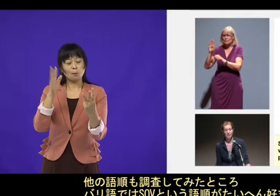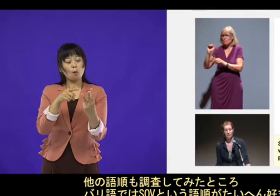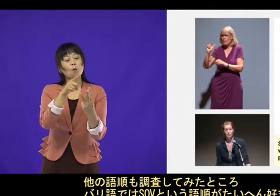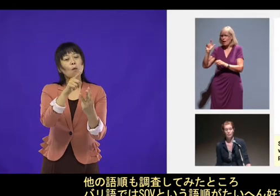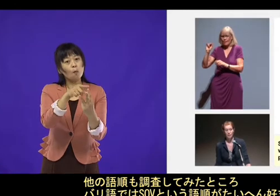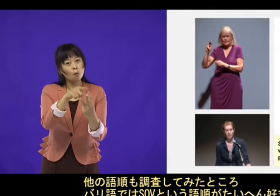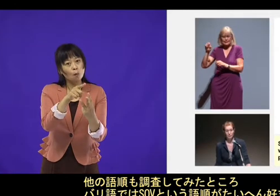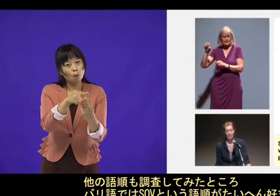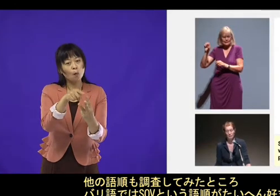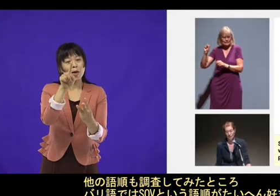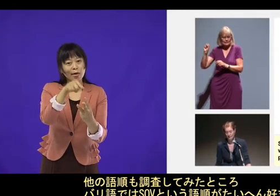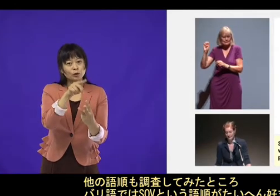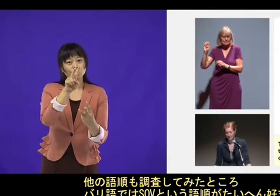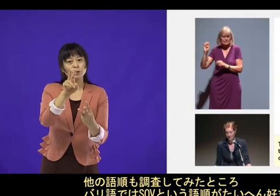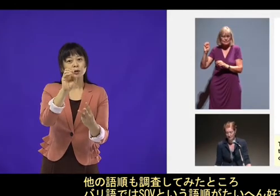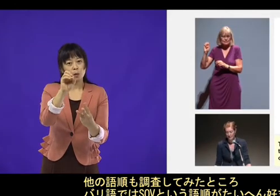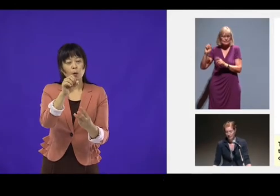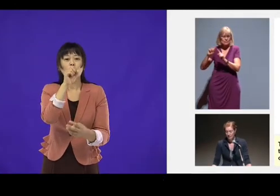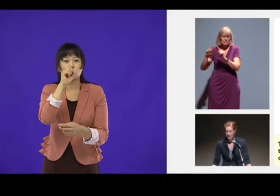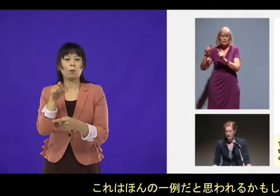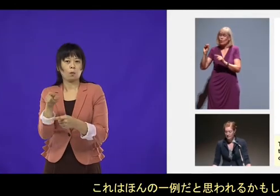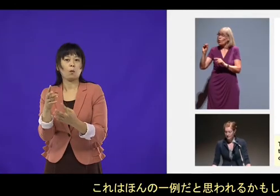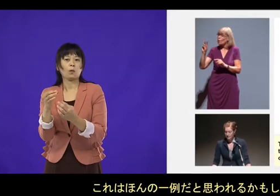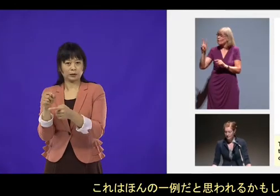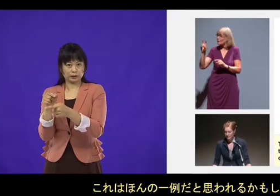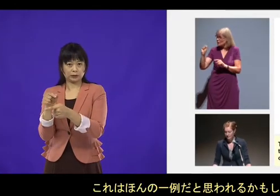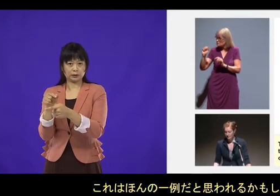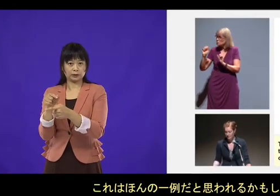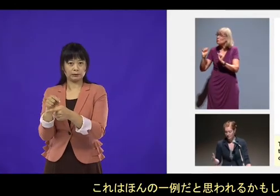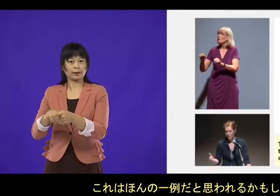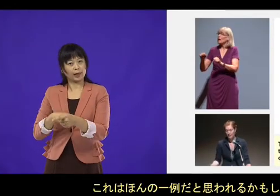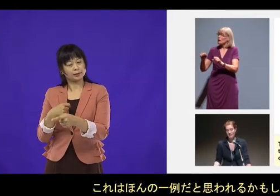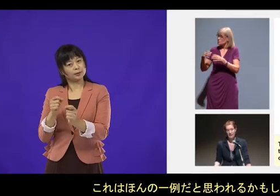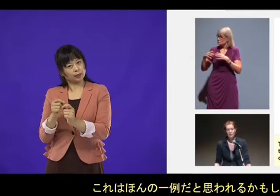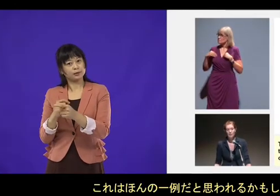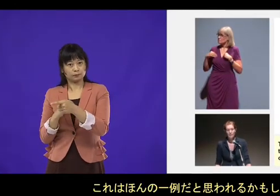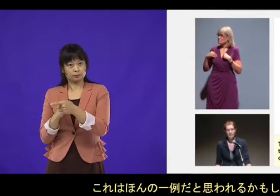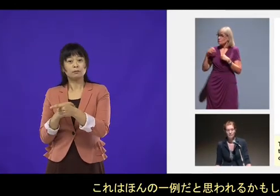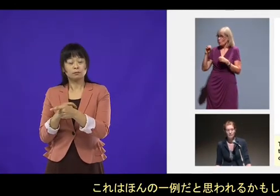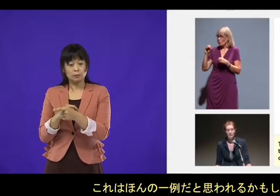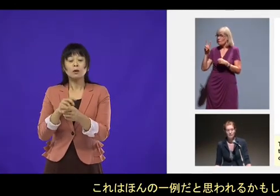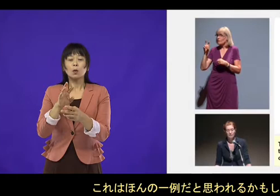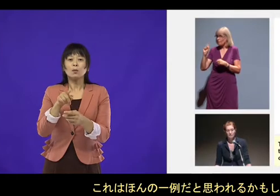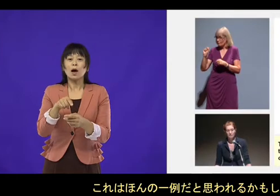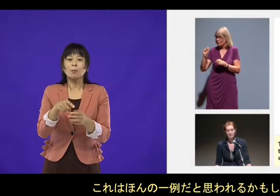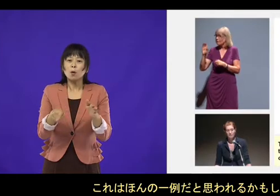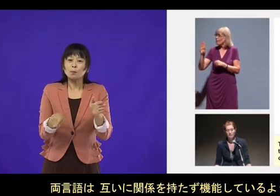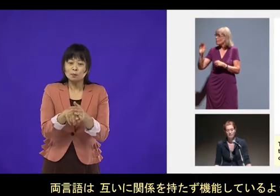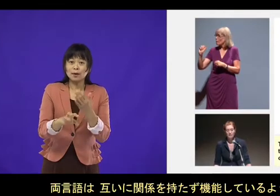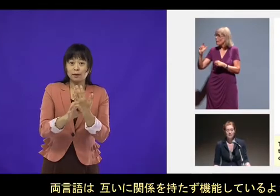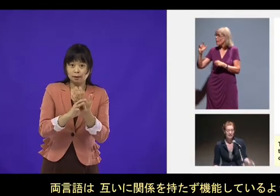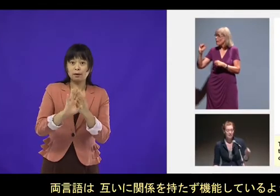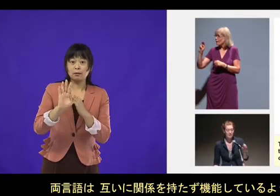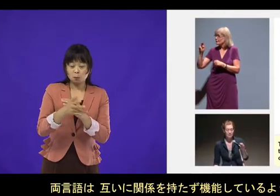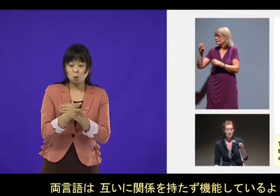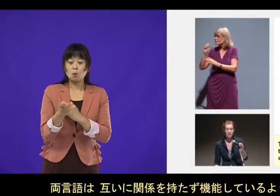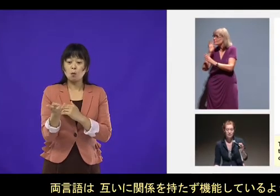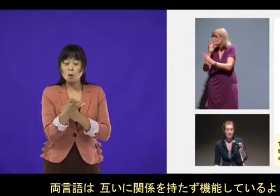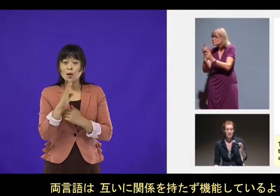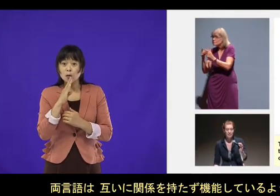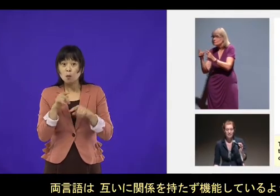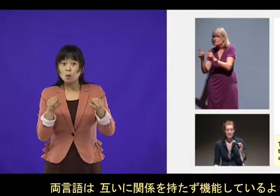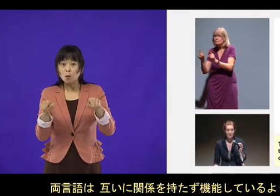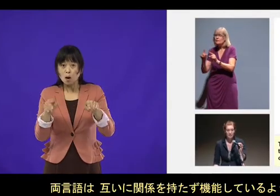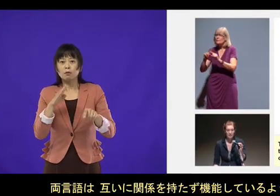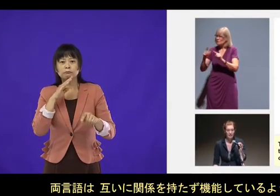for SVO word order in Balinese. So you can see, this is just one example, but there's really, it seems that these languages